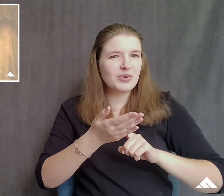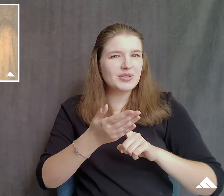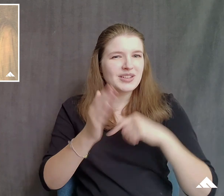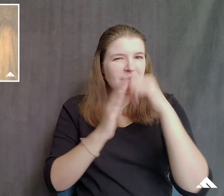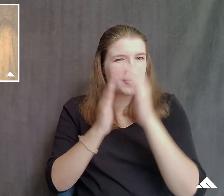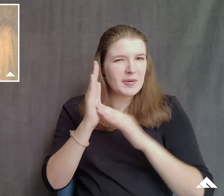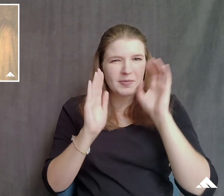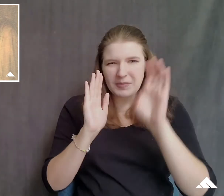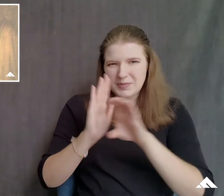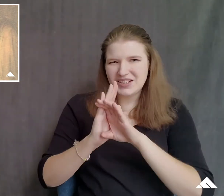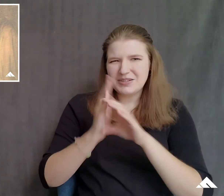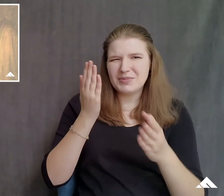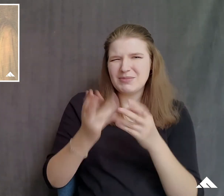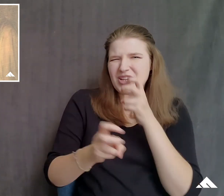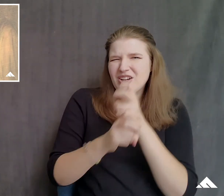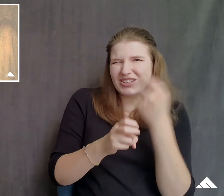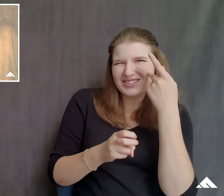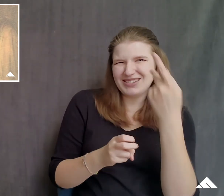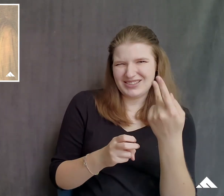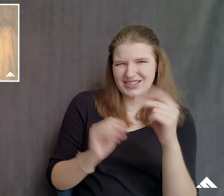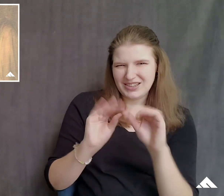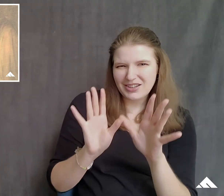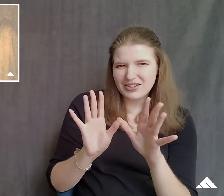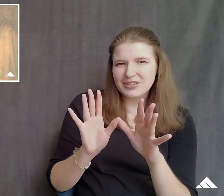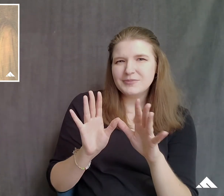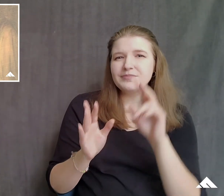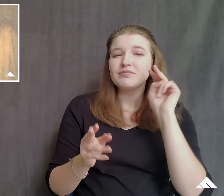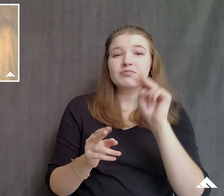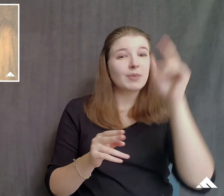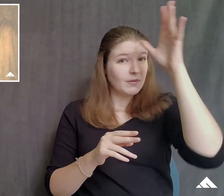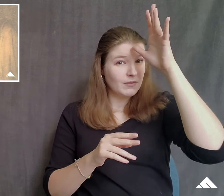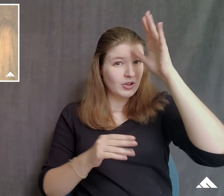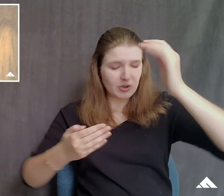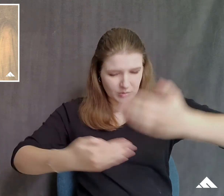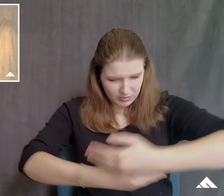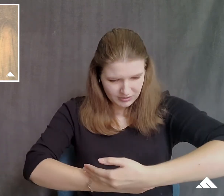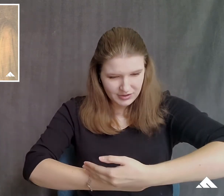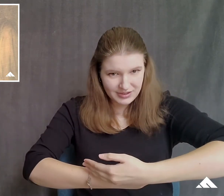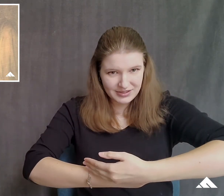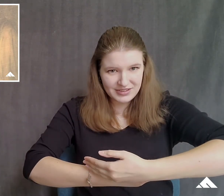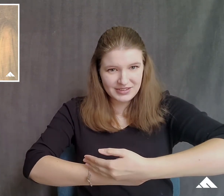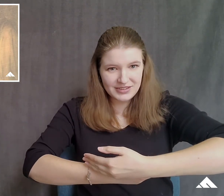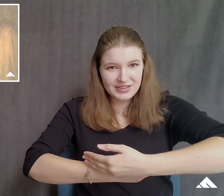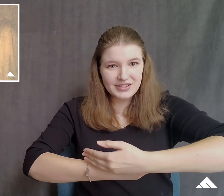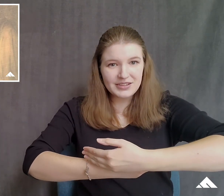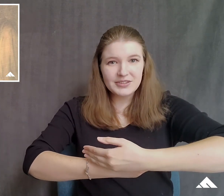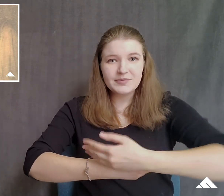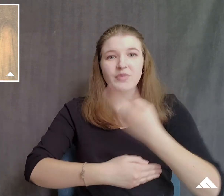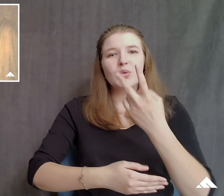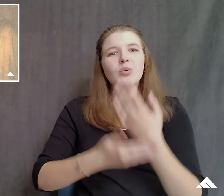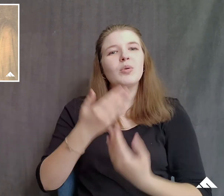of hard to see maybe as far away as you are to it, but you look at the father who's hugging his son there, and his